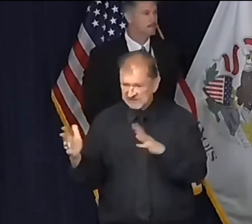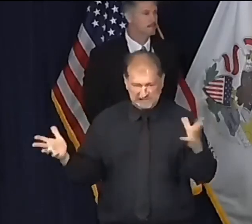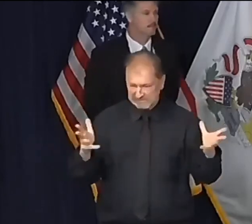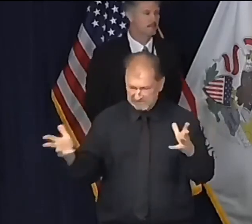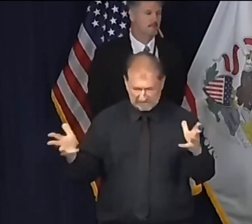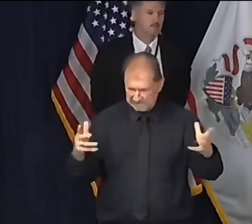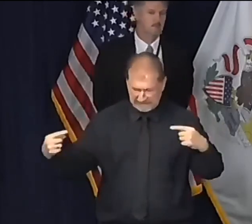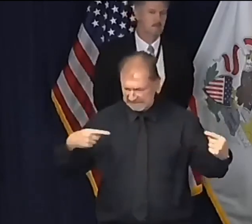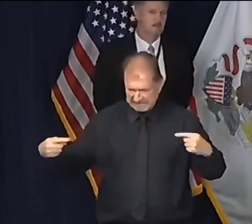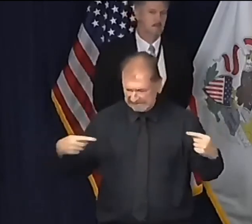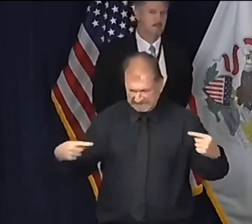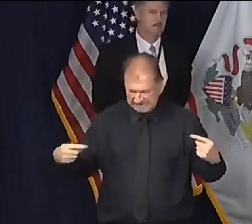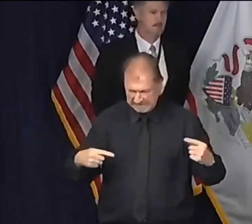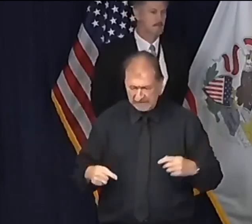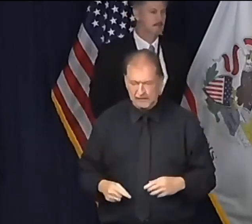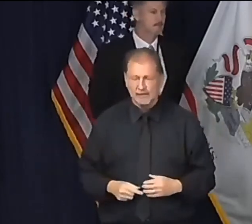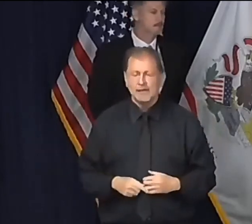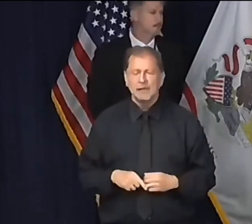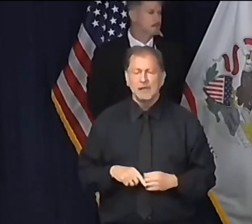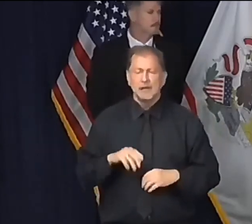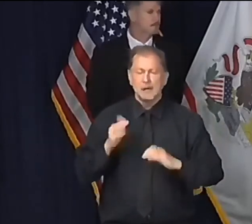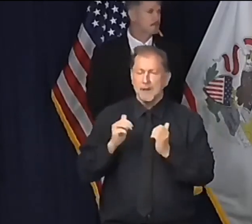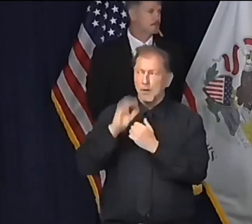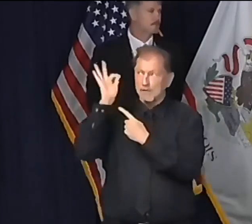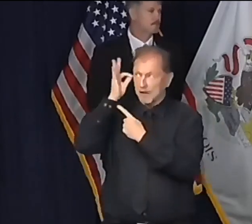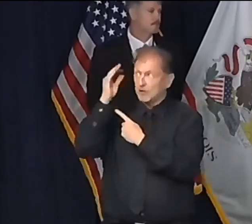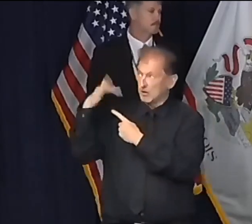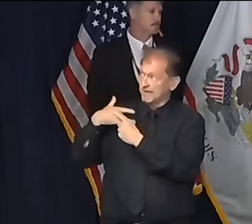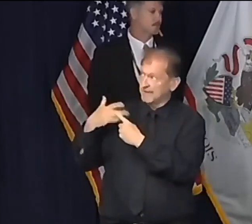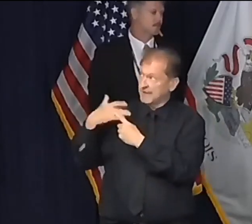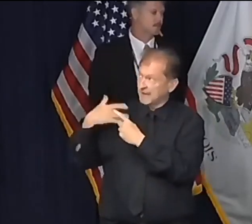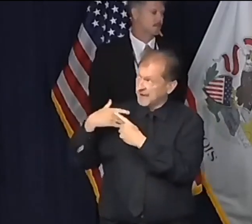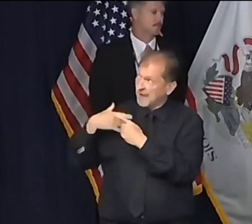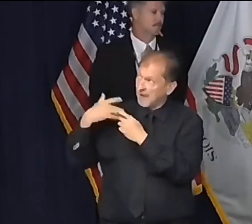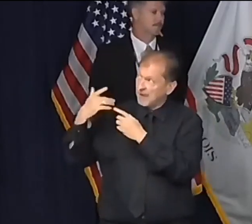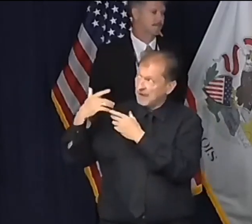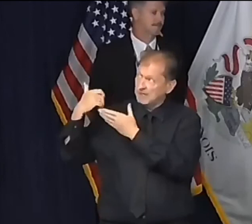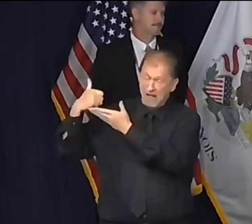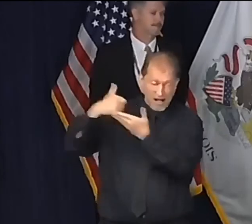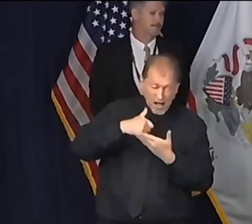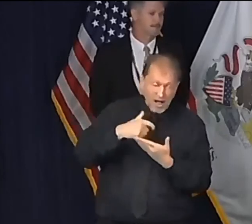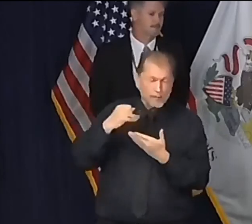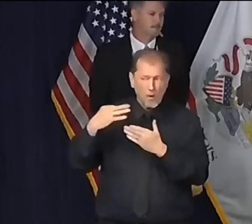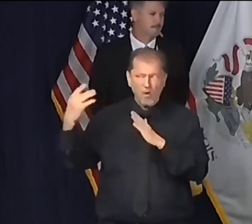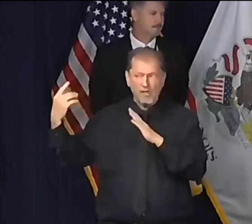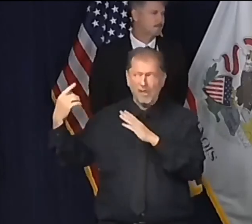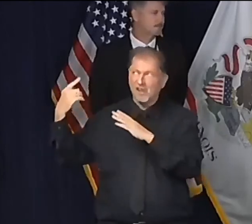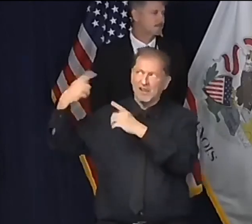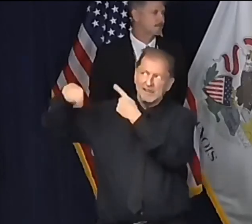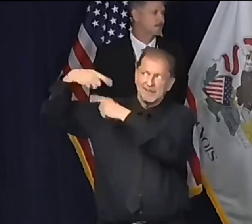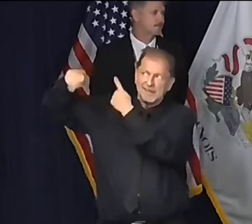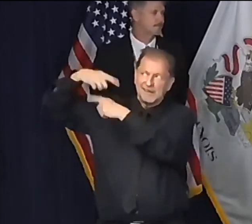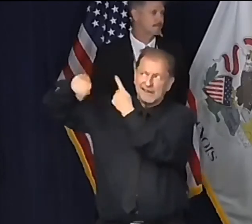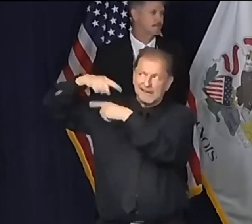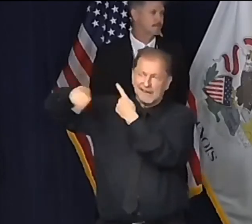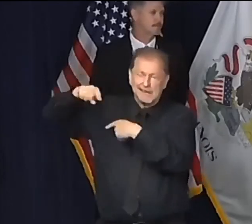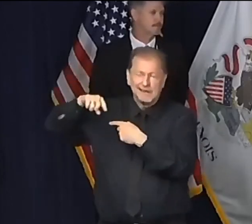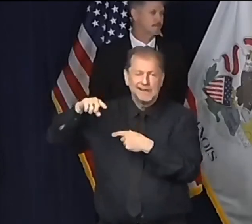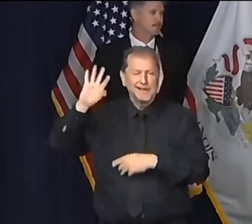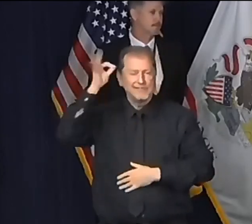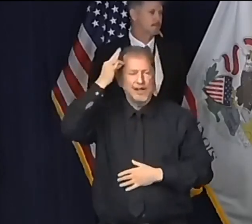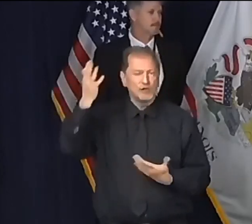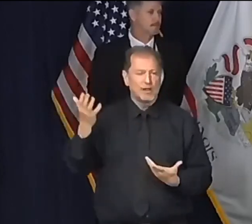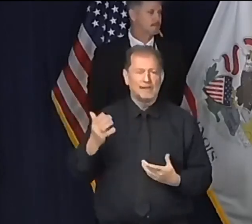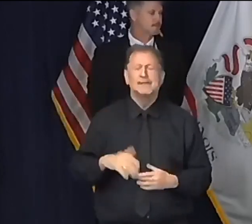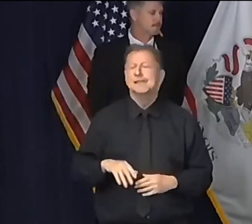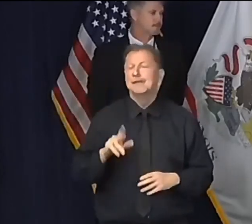do you feel like you're getting the runaround? So it's a great question because, when you say the feds, when someone asks the